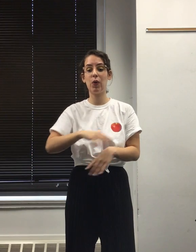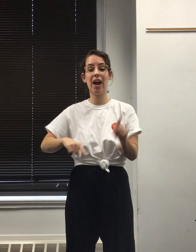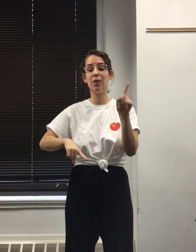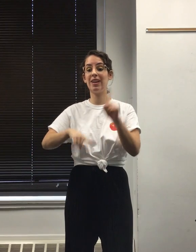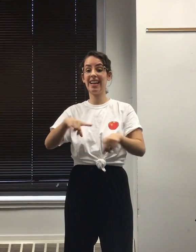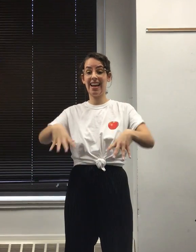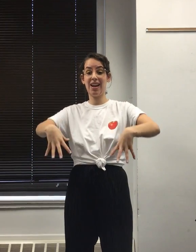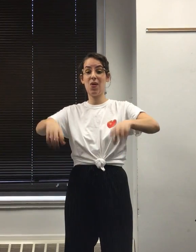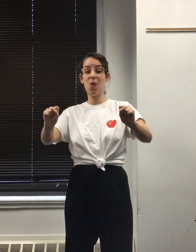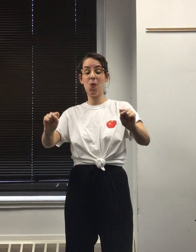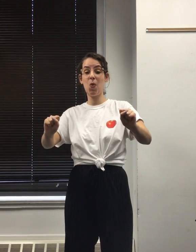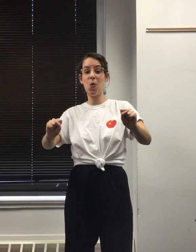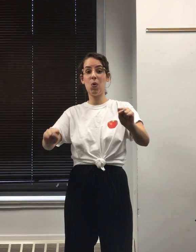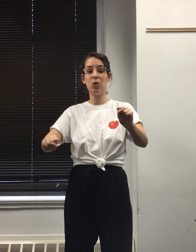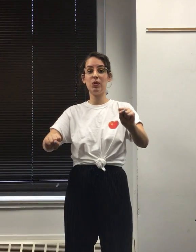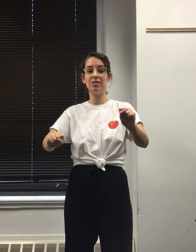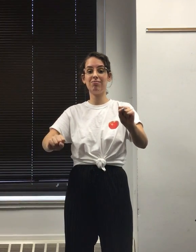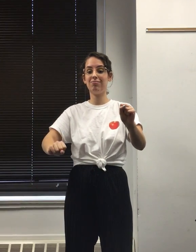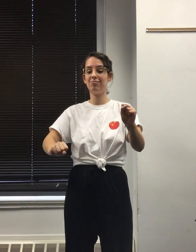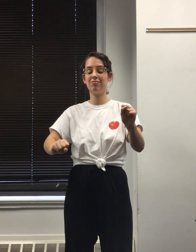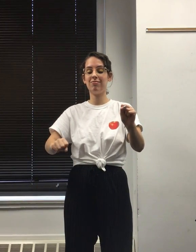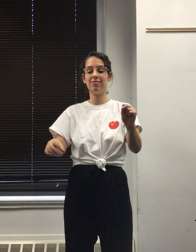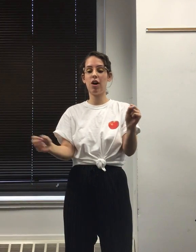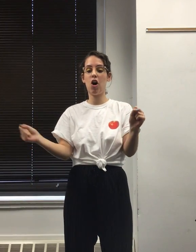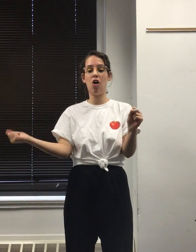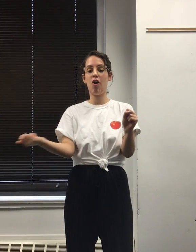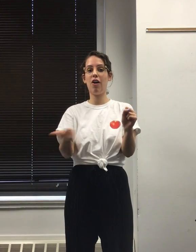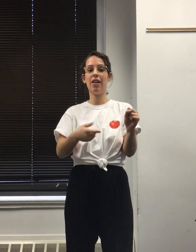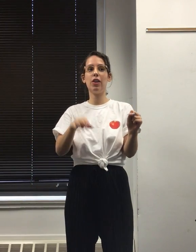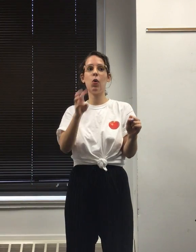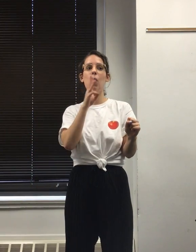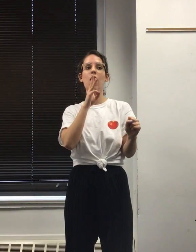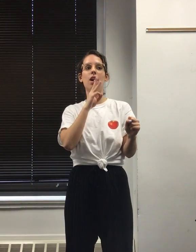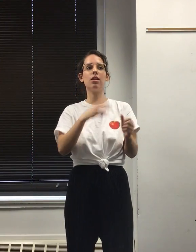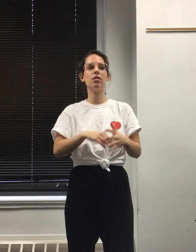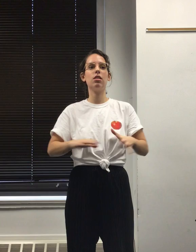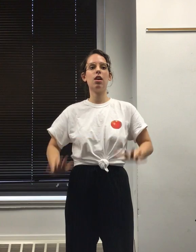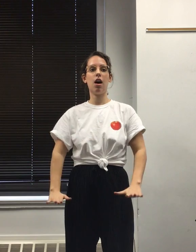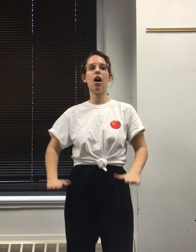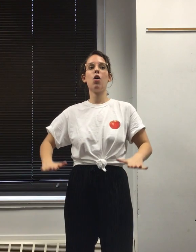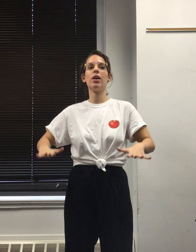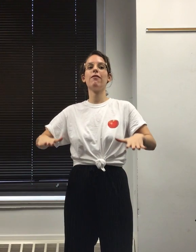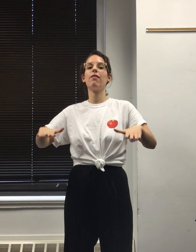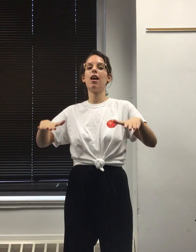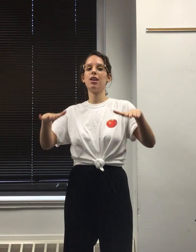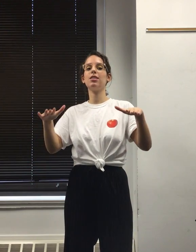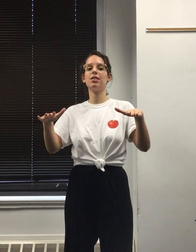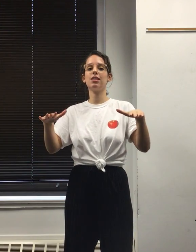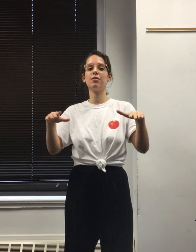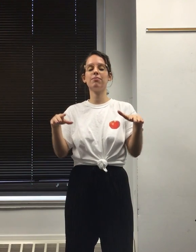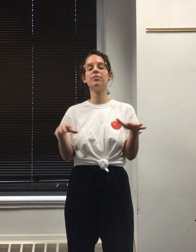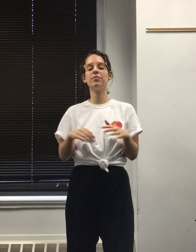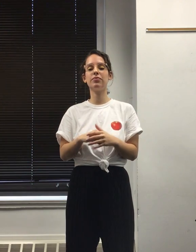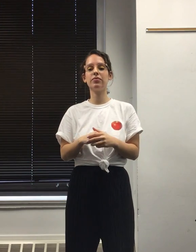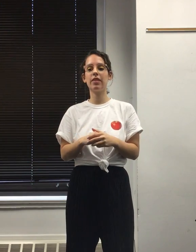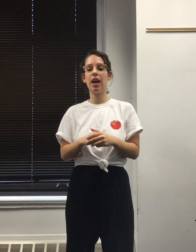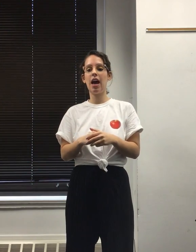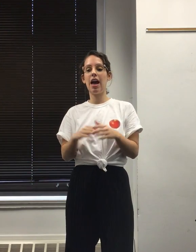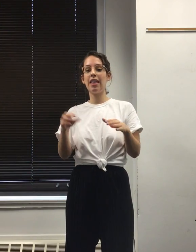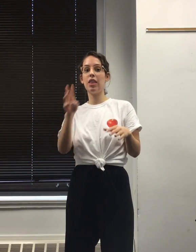Floods. The water can't go in the ground, it's got to run up on top. And usually run downhill. It's like the video we watched